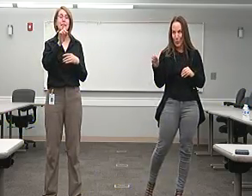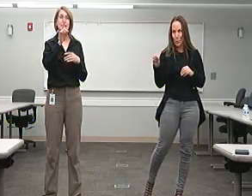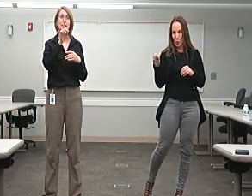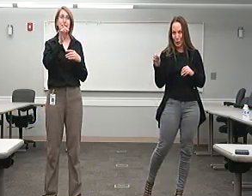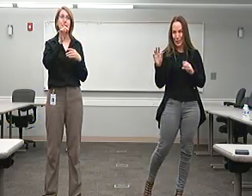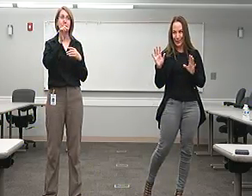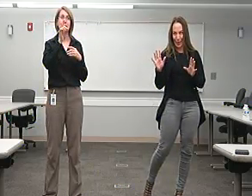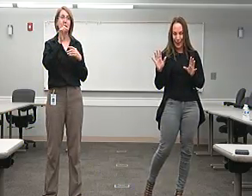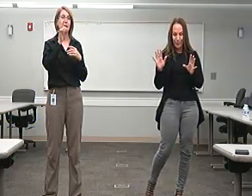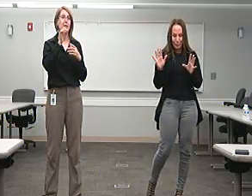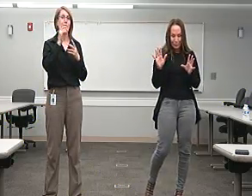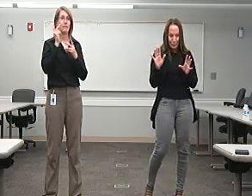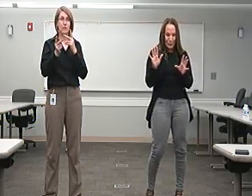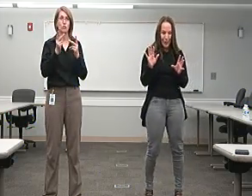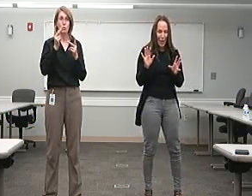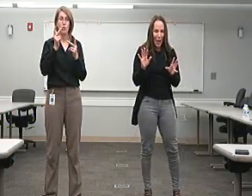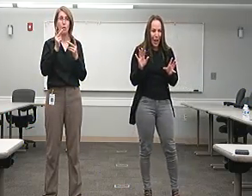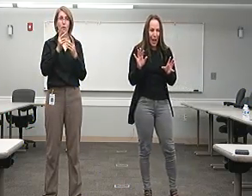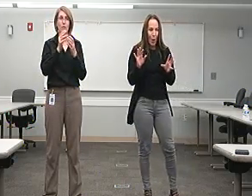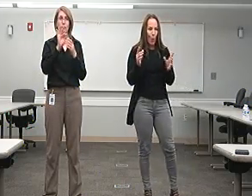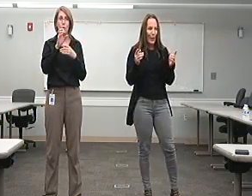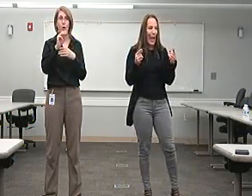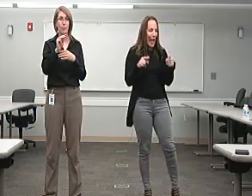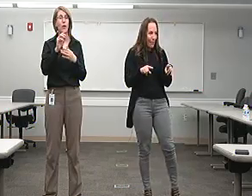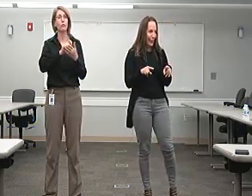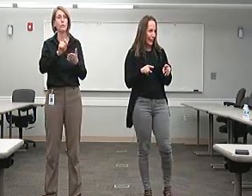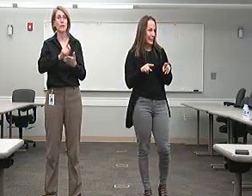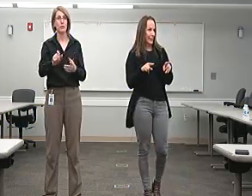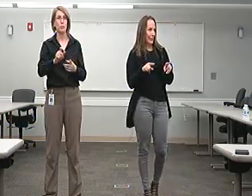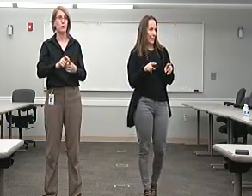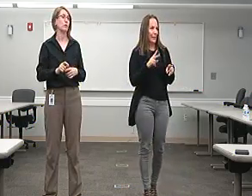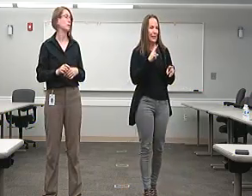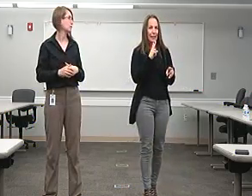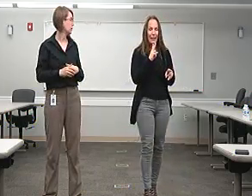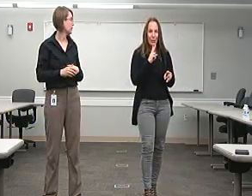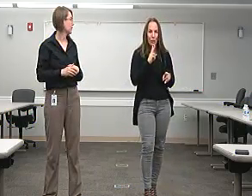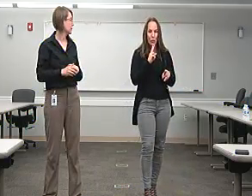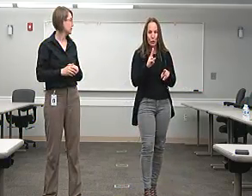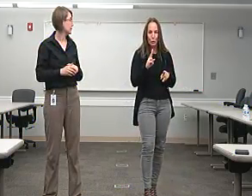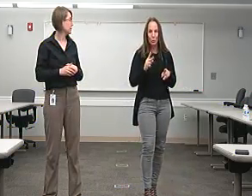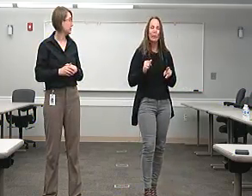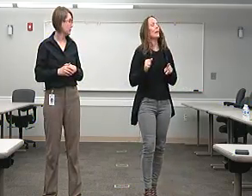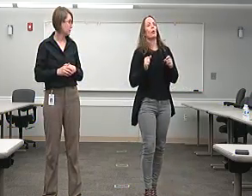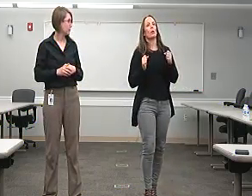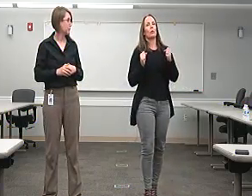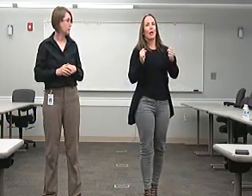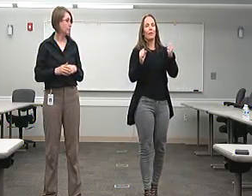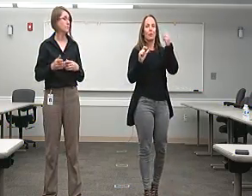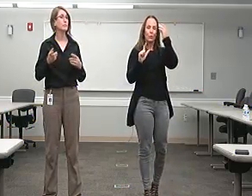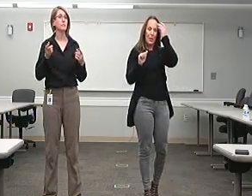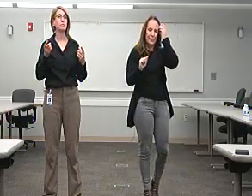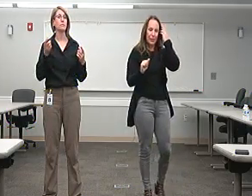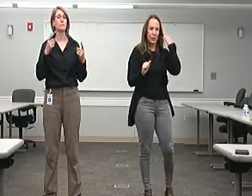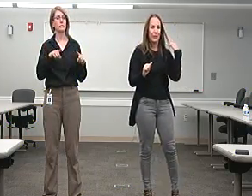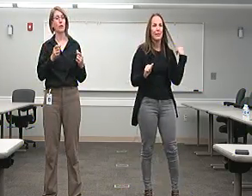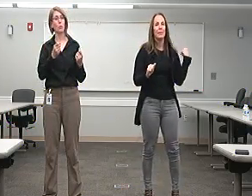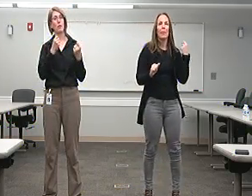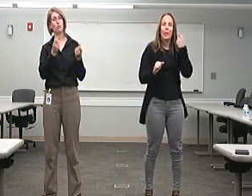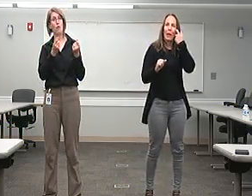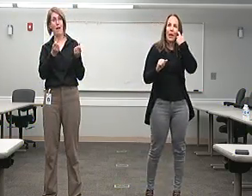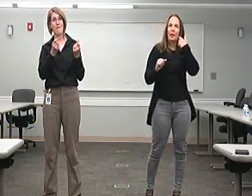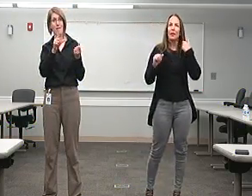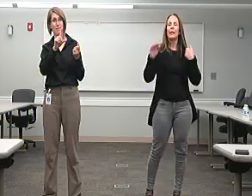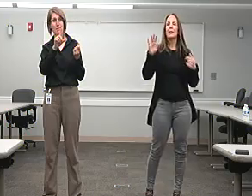okay? What happened is at age 2, we're driving through Los Angeles, and Leah